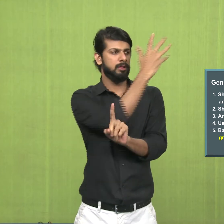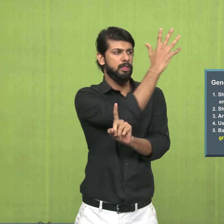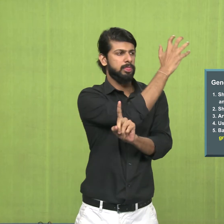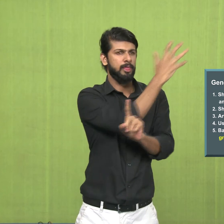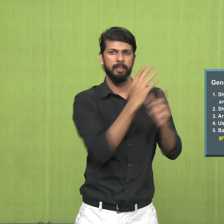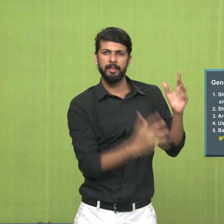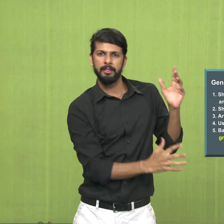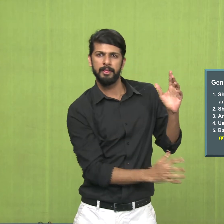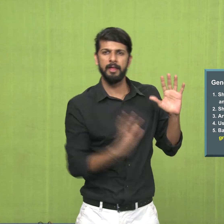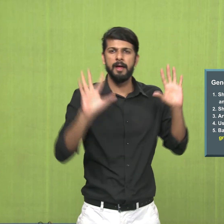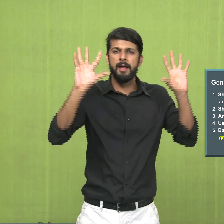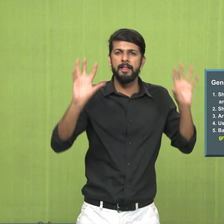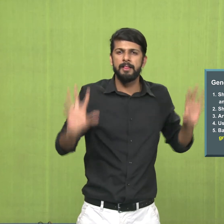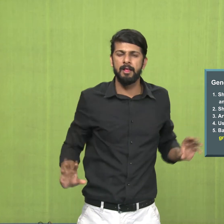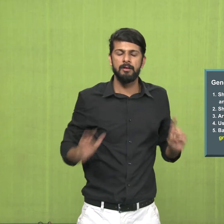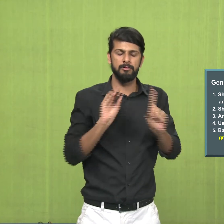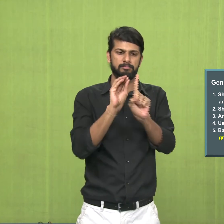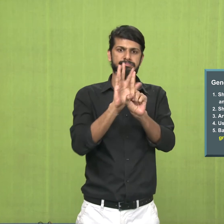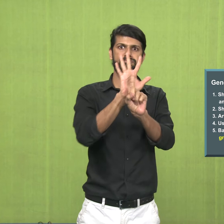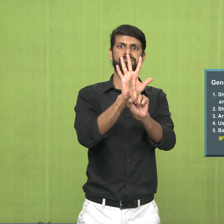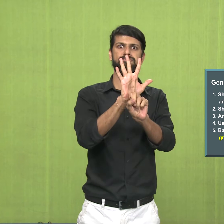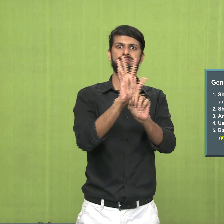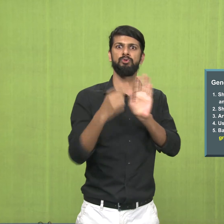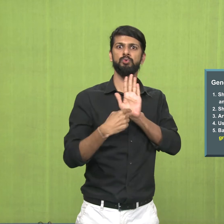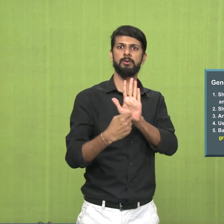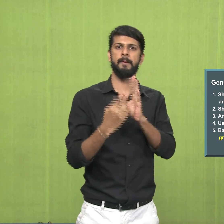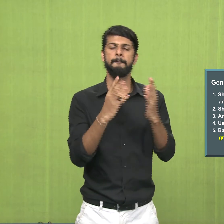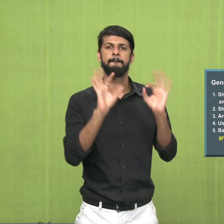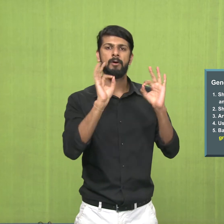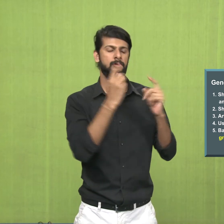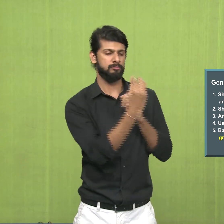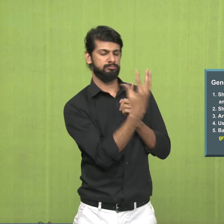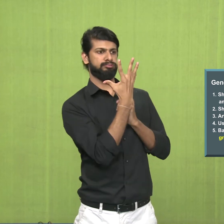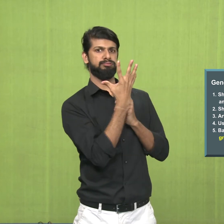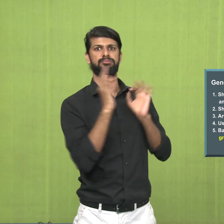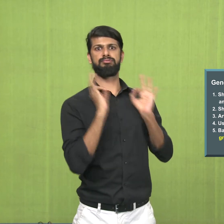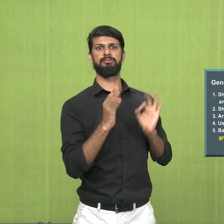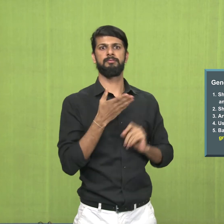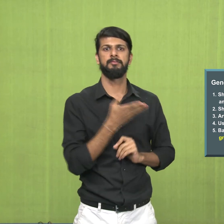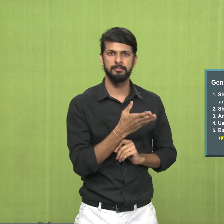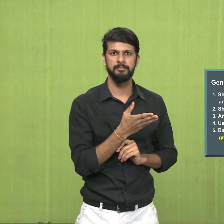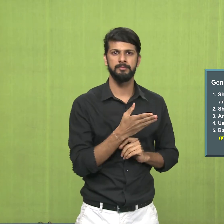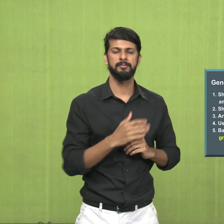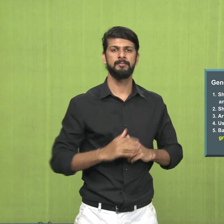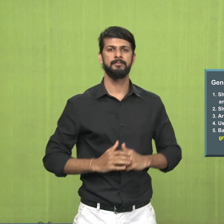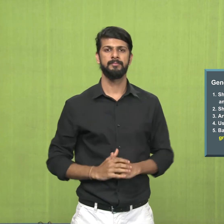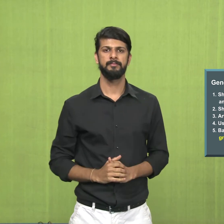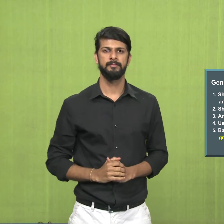of a luminous effect, whereas the sides are graded in terms of the shades or the tones of the color